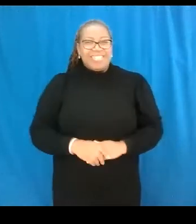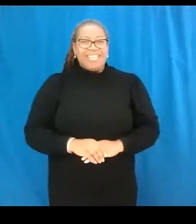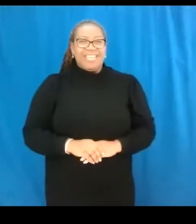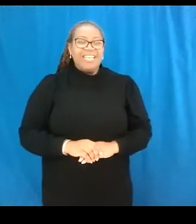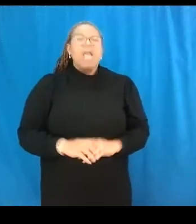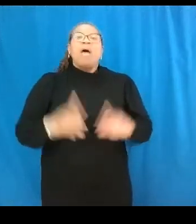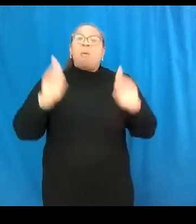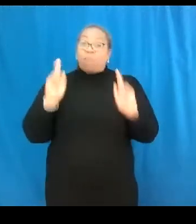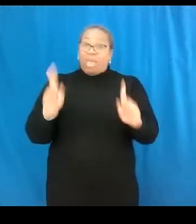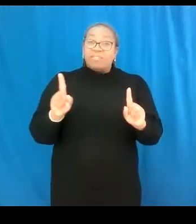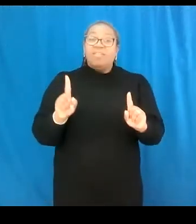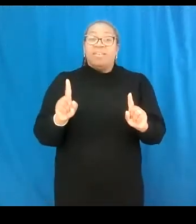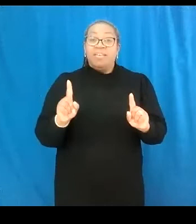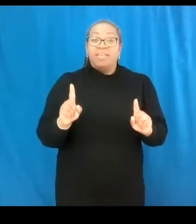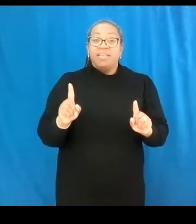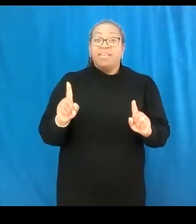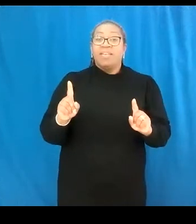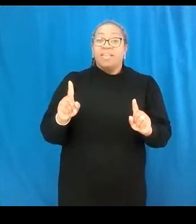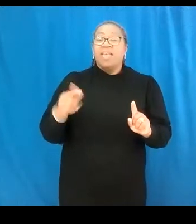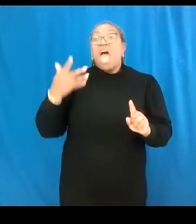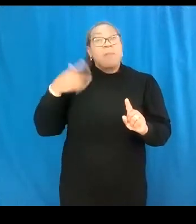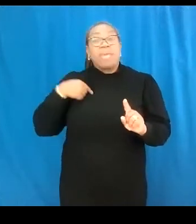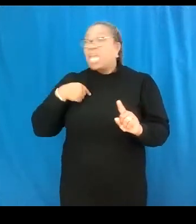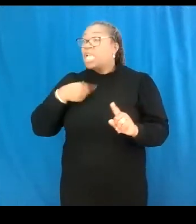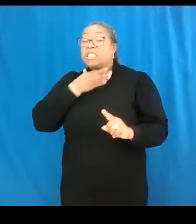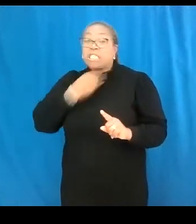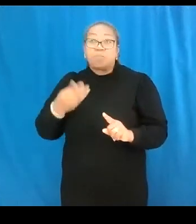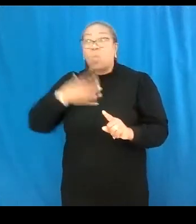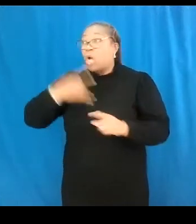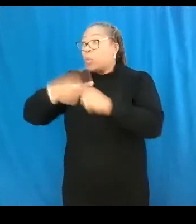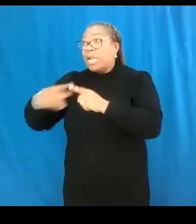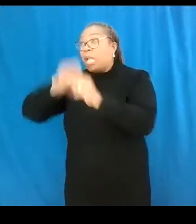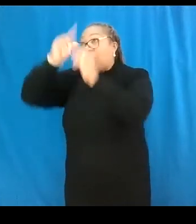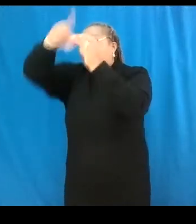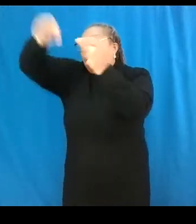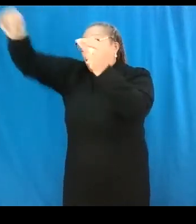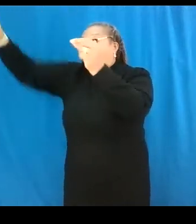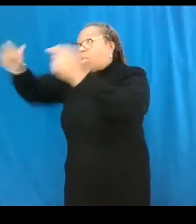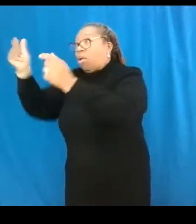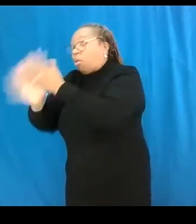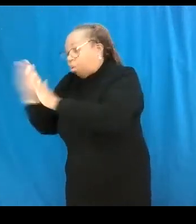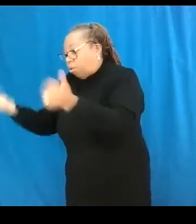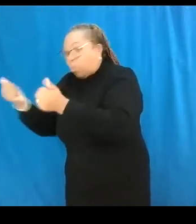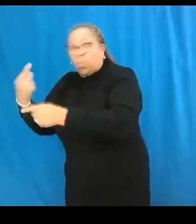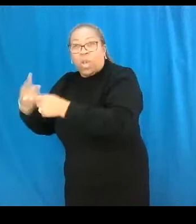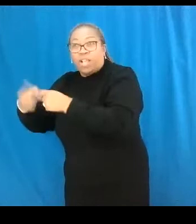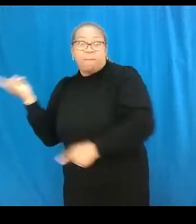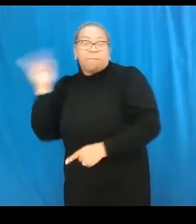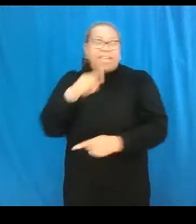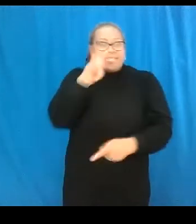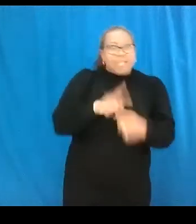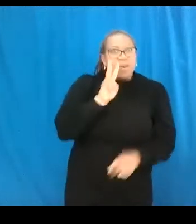But I wanted to get back to my shade so desperately that I wouldn't do a good job. And you can